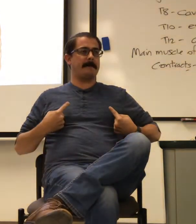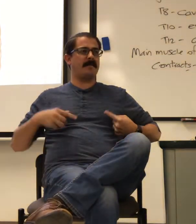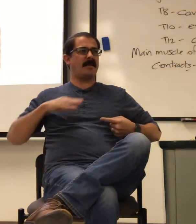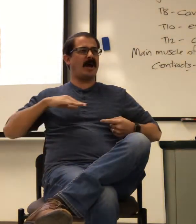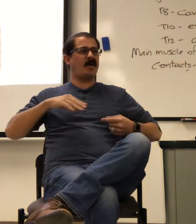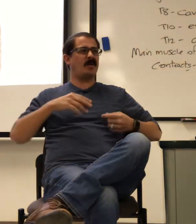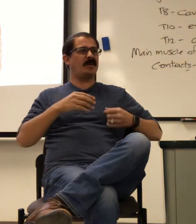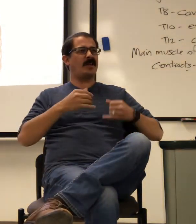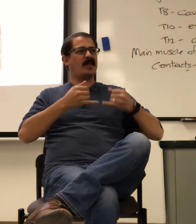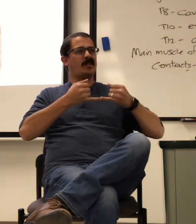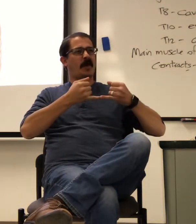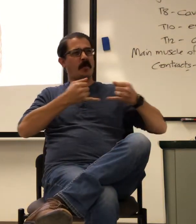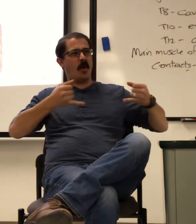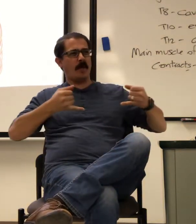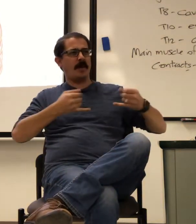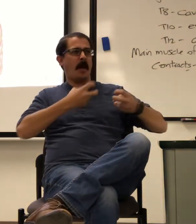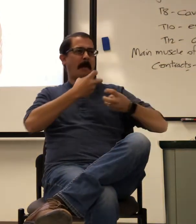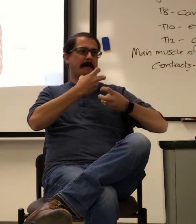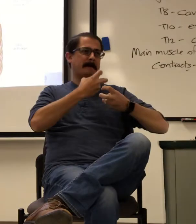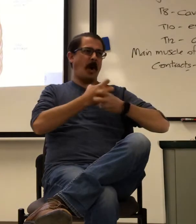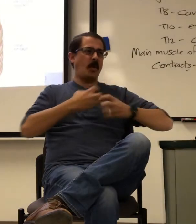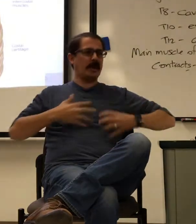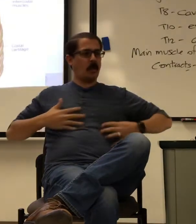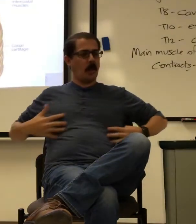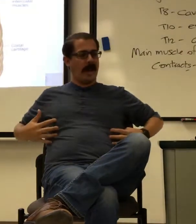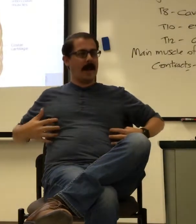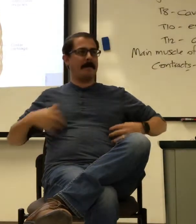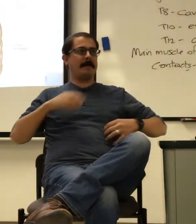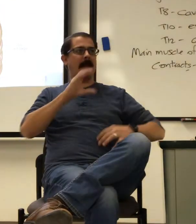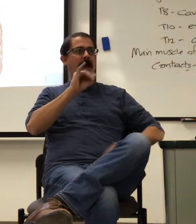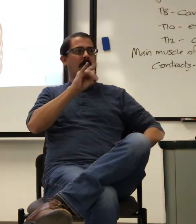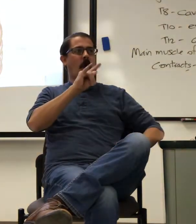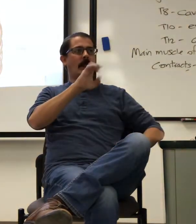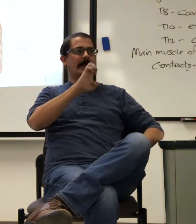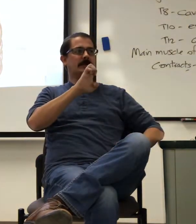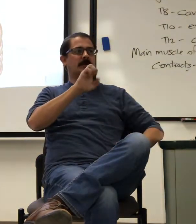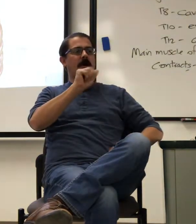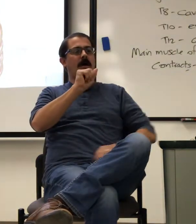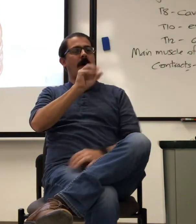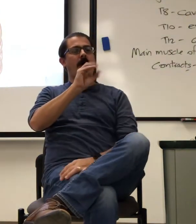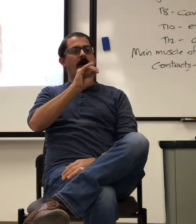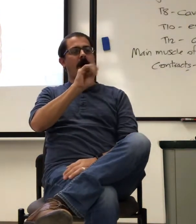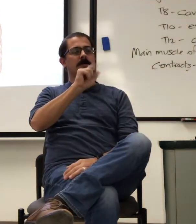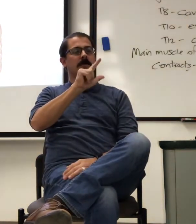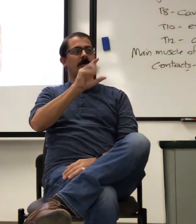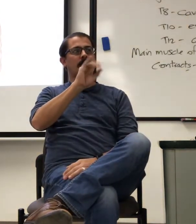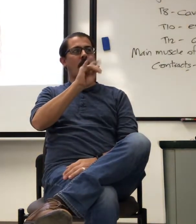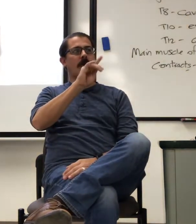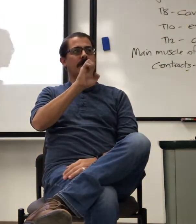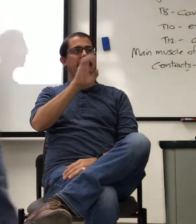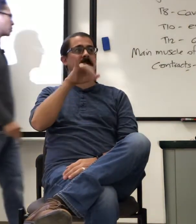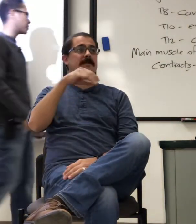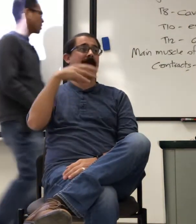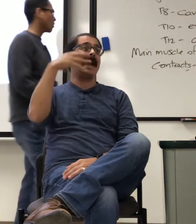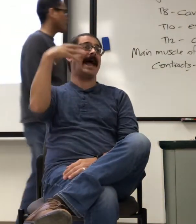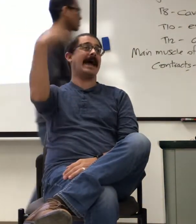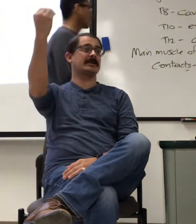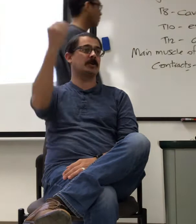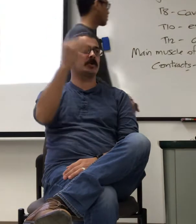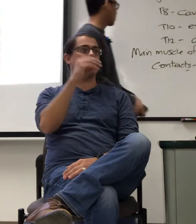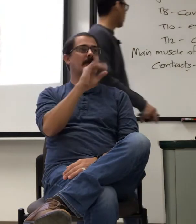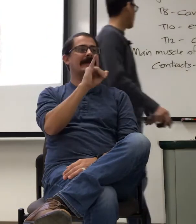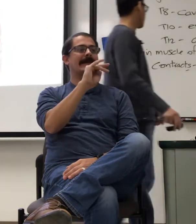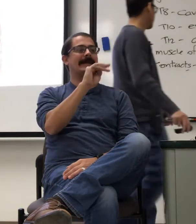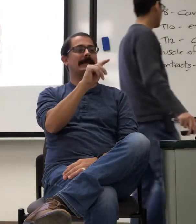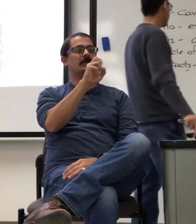border between bony rib and cartilage, costal cartilage. So note the external intercostal as another muscle